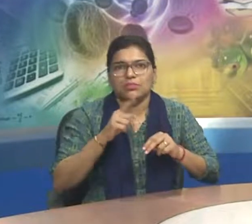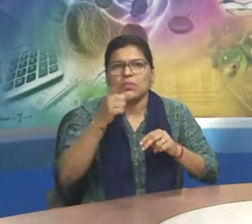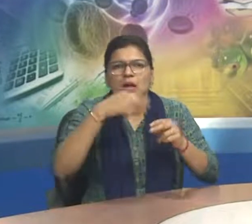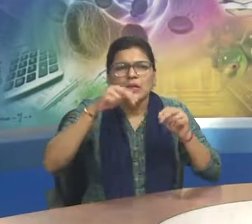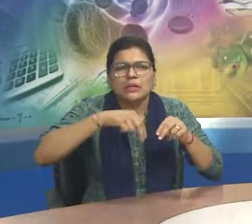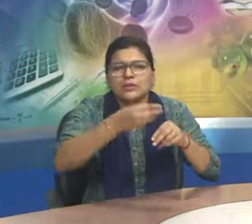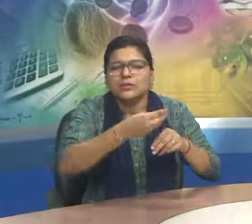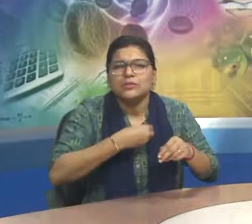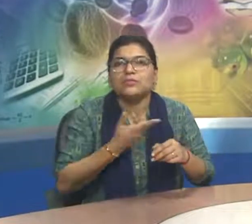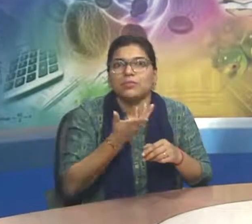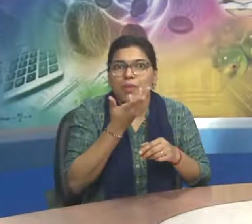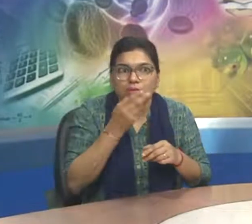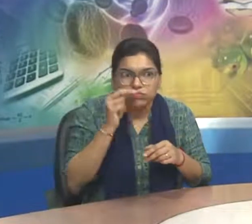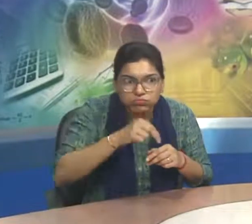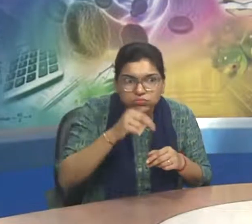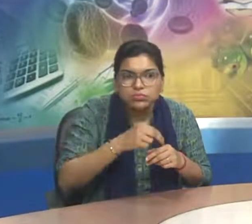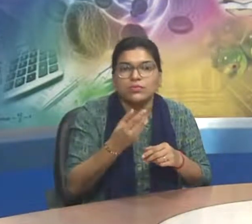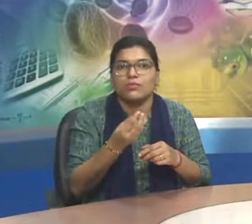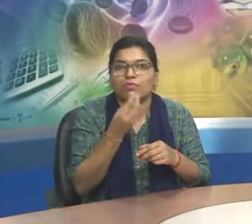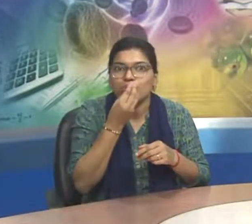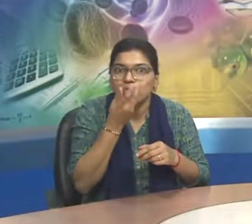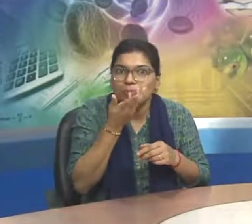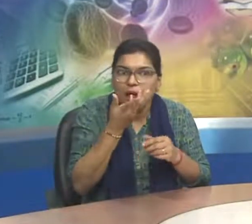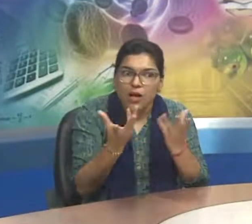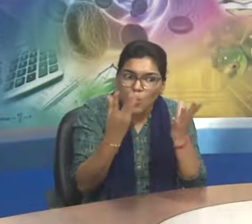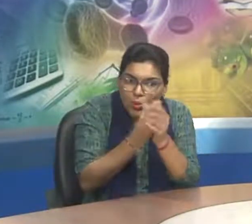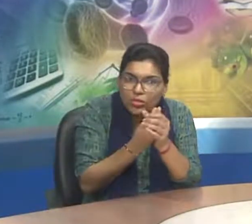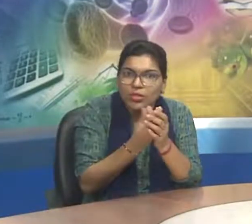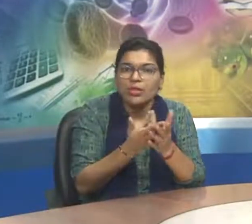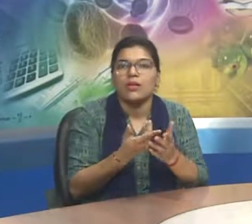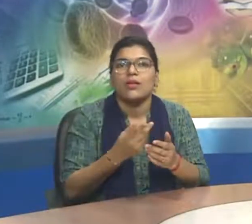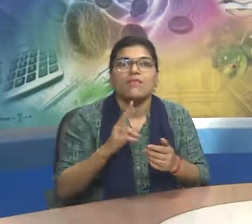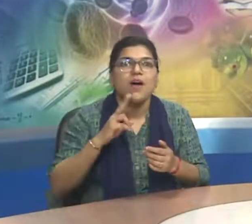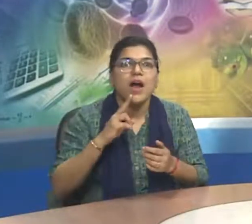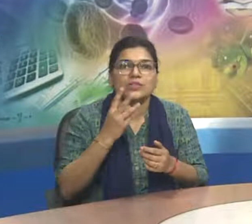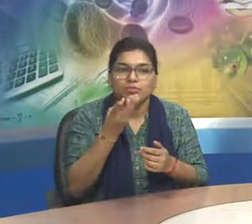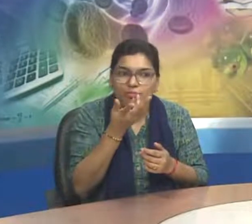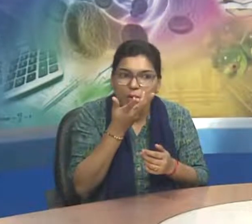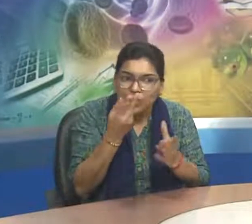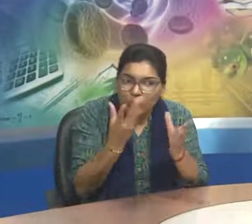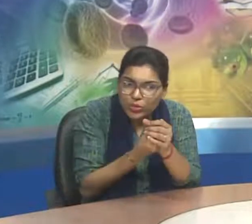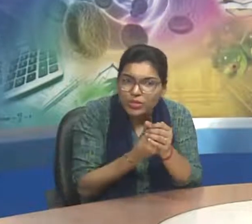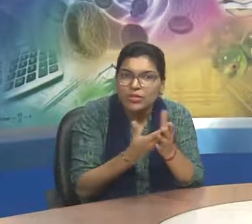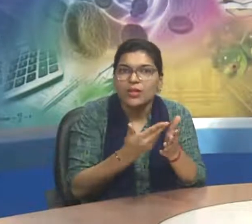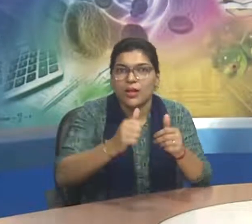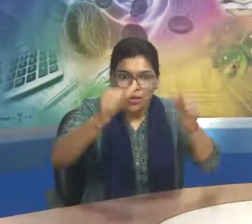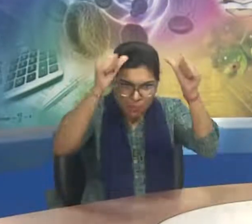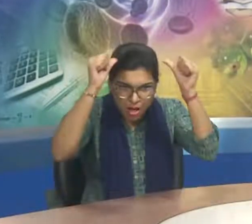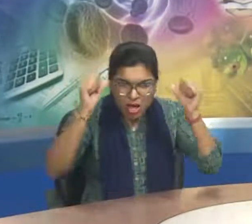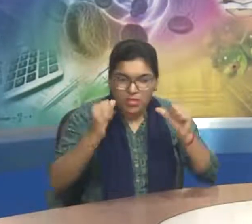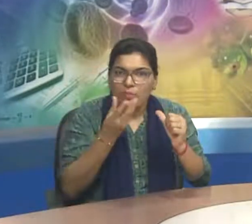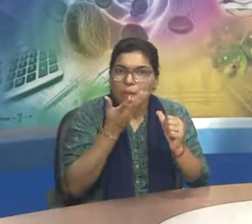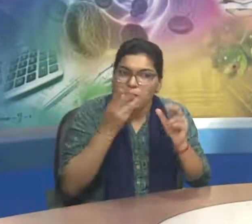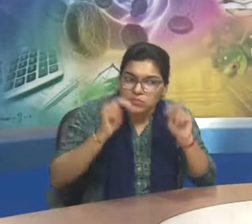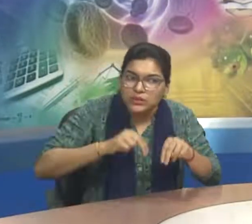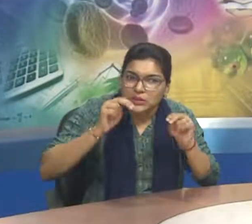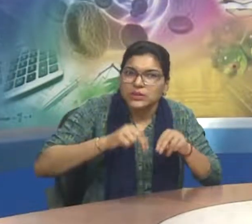So it is the basic human need. Food, water, vegetables, these are